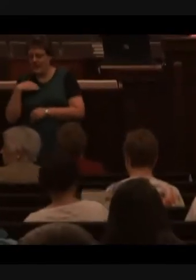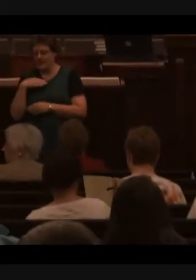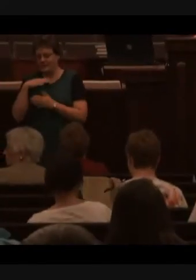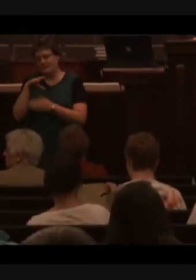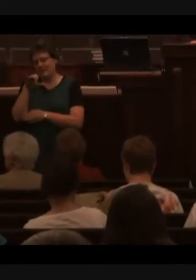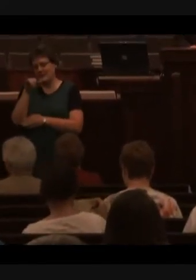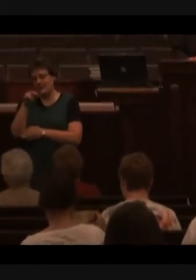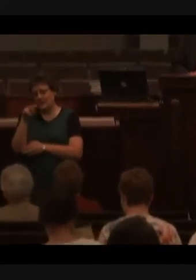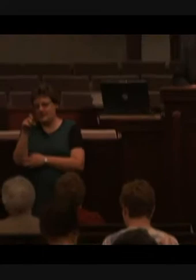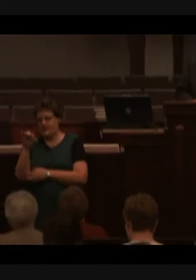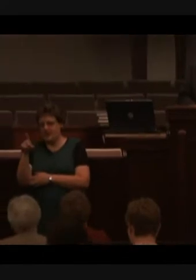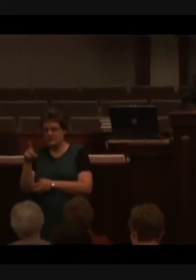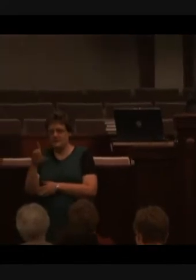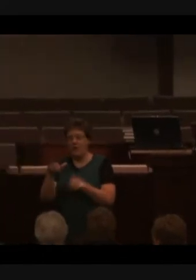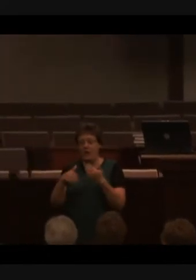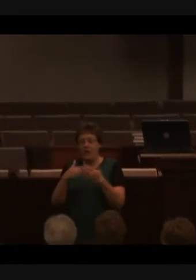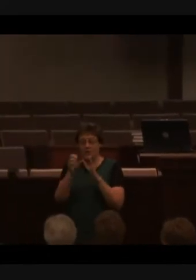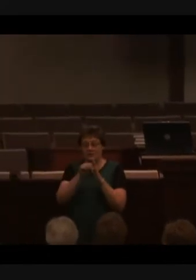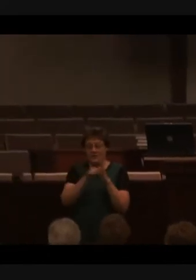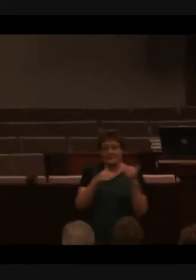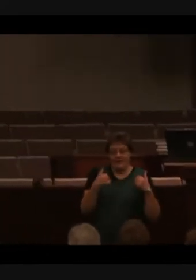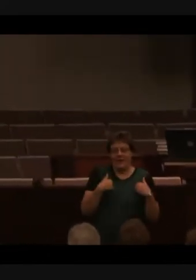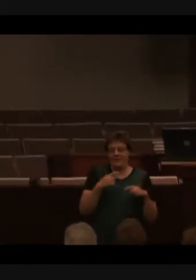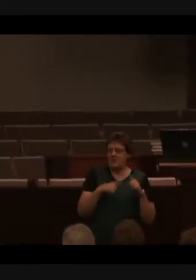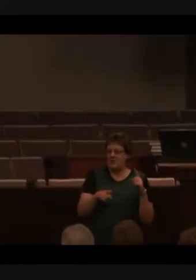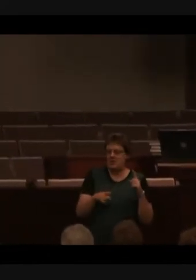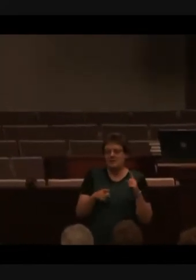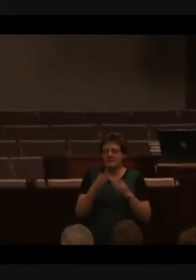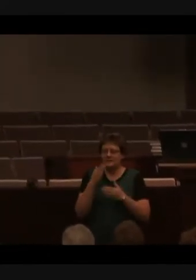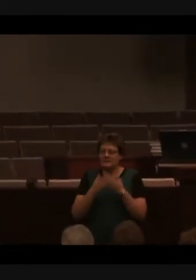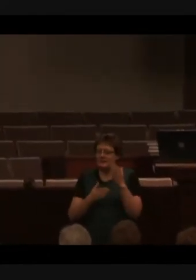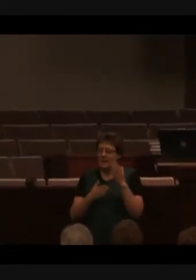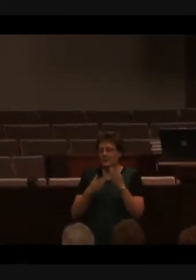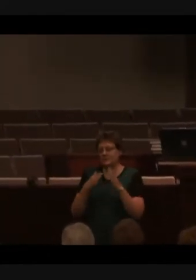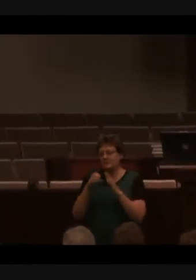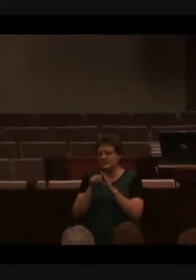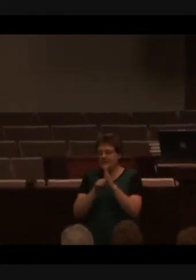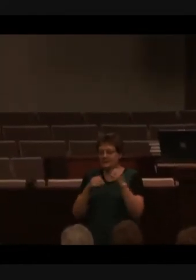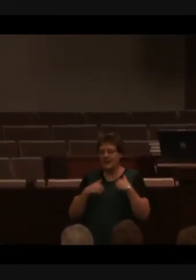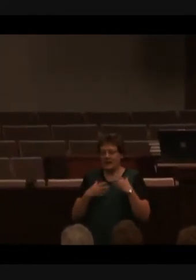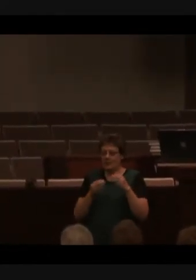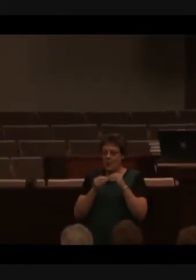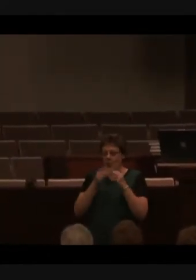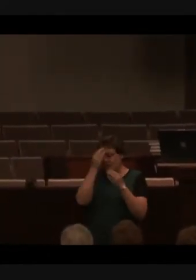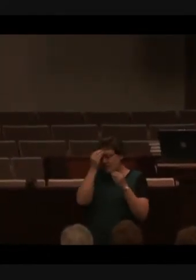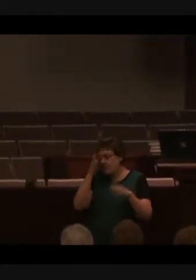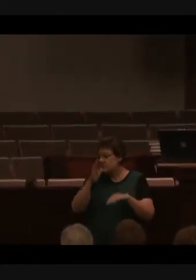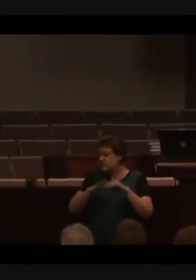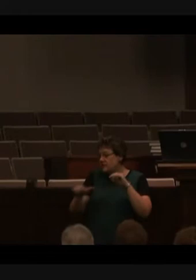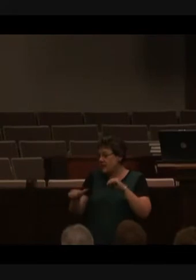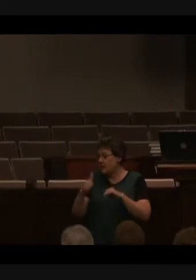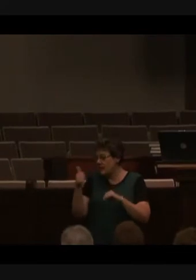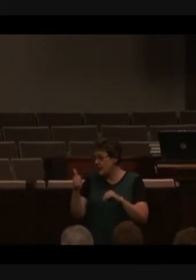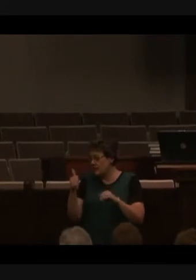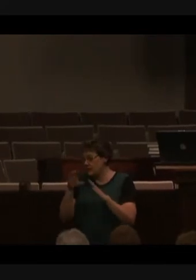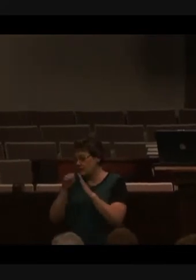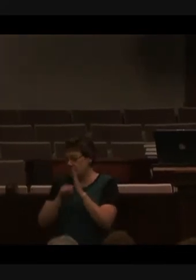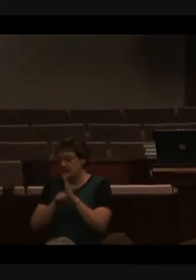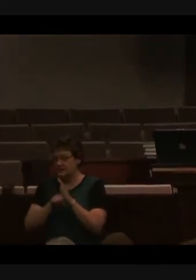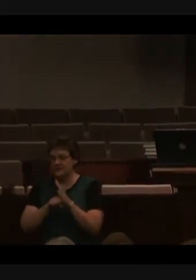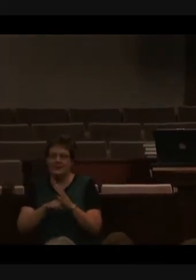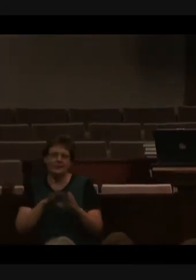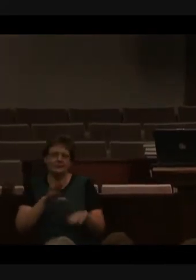All states have done this, some states more than others. For instance, if you go to the National DAR, Oregon